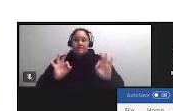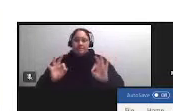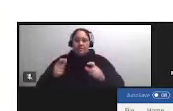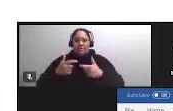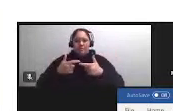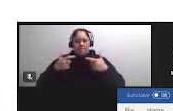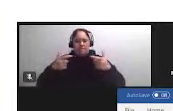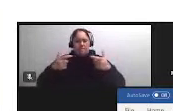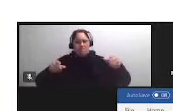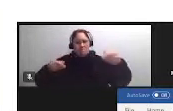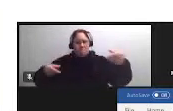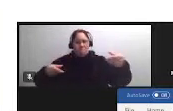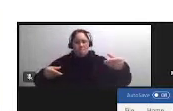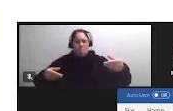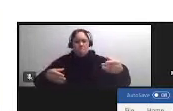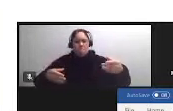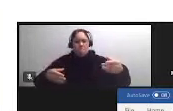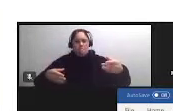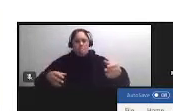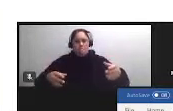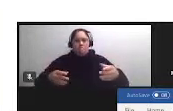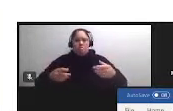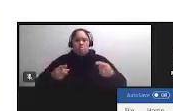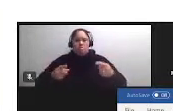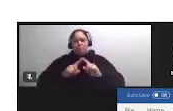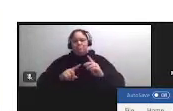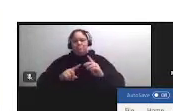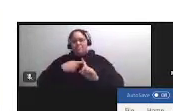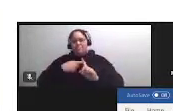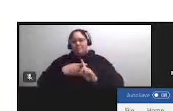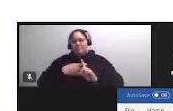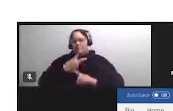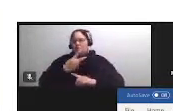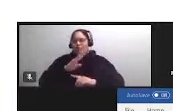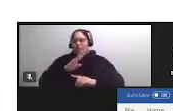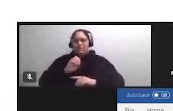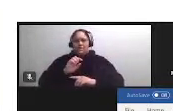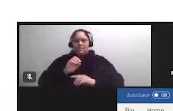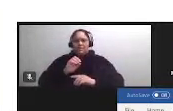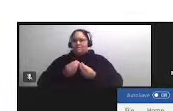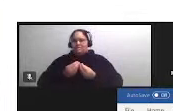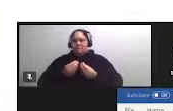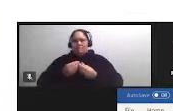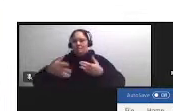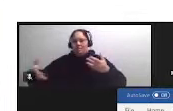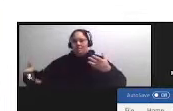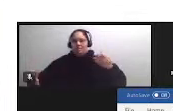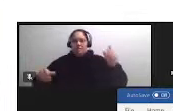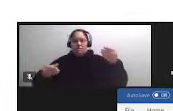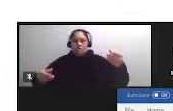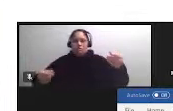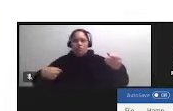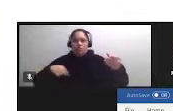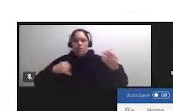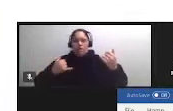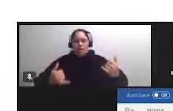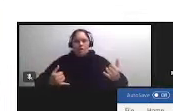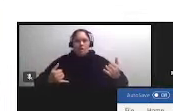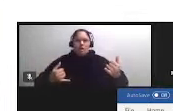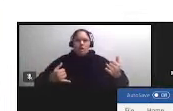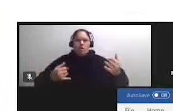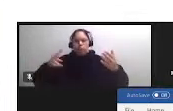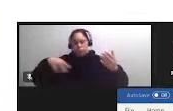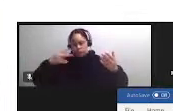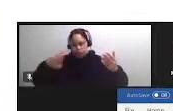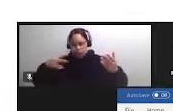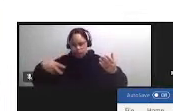huge document of plus 240 something papers that we must go through at a